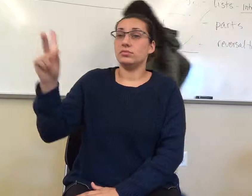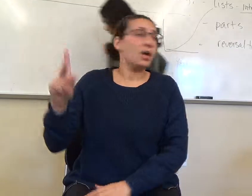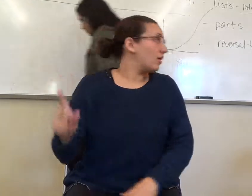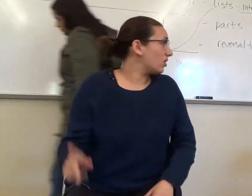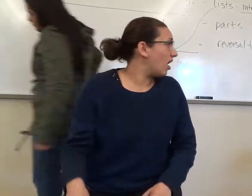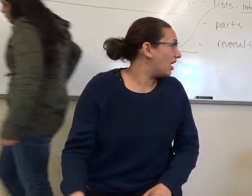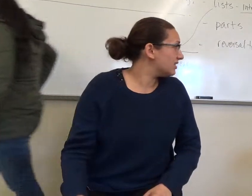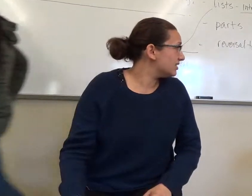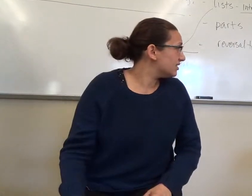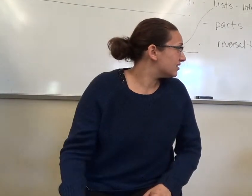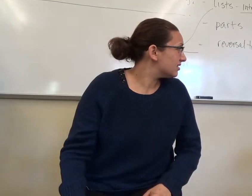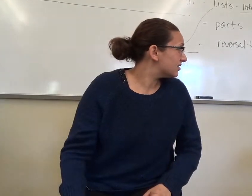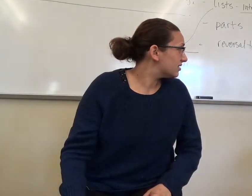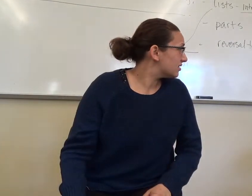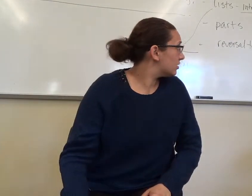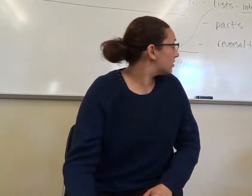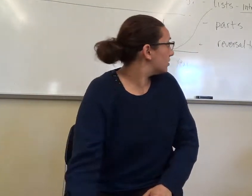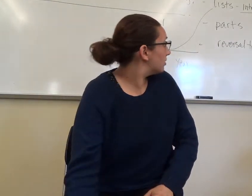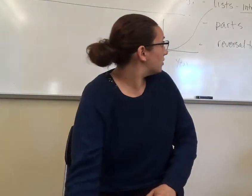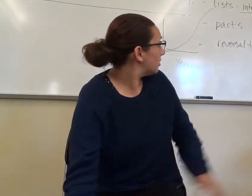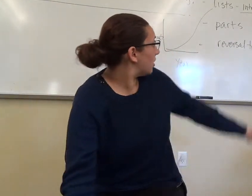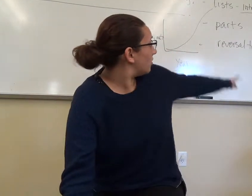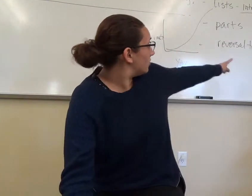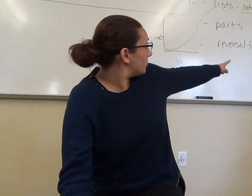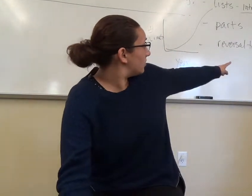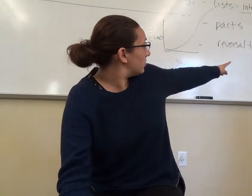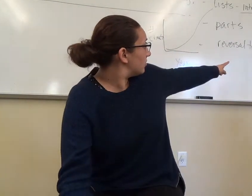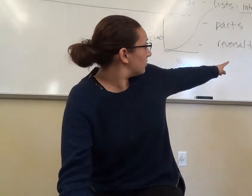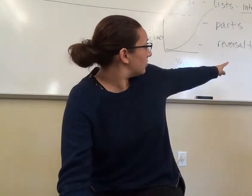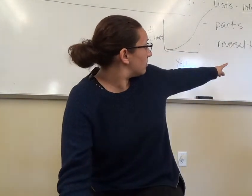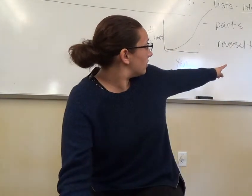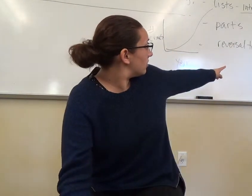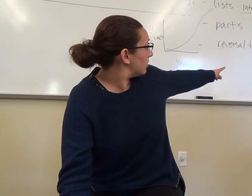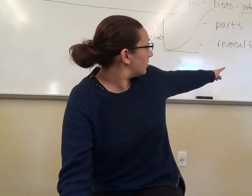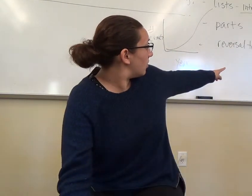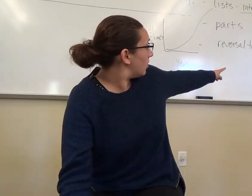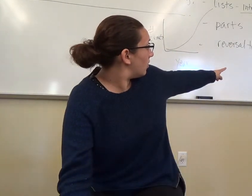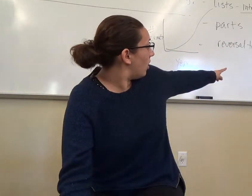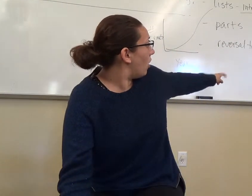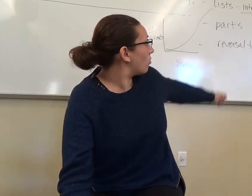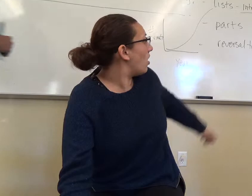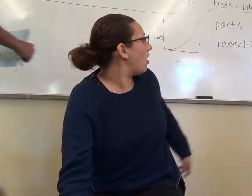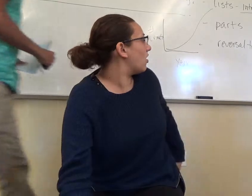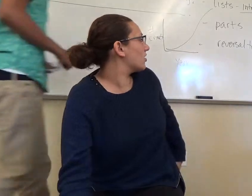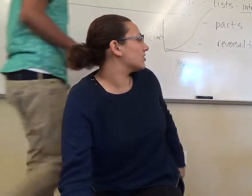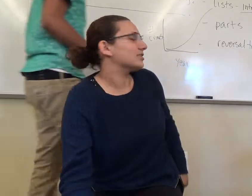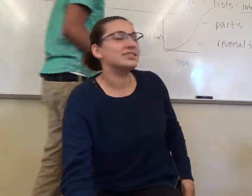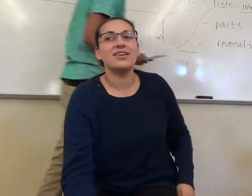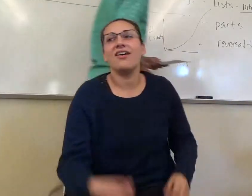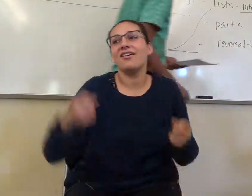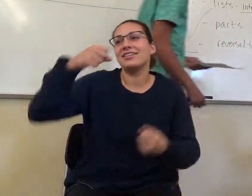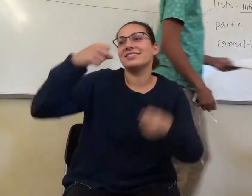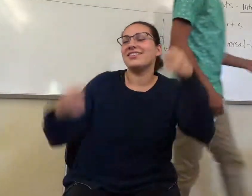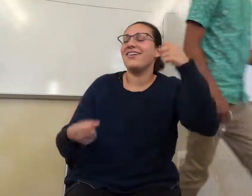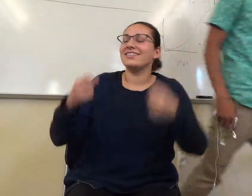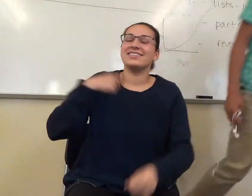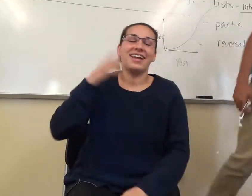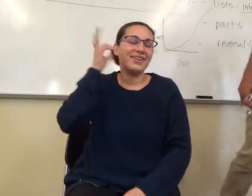About cause? Oh, Not that. This is a hint. Oh, as to what- cars, Yeah, cars. that's a hint as to what